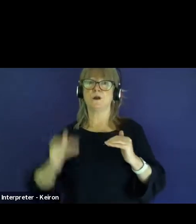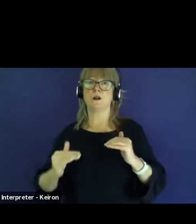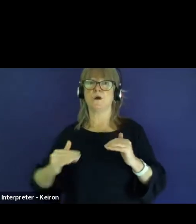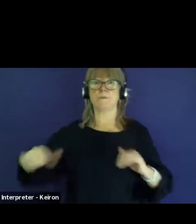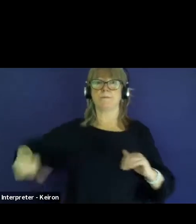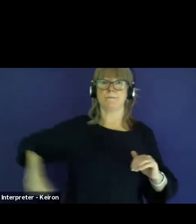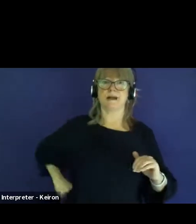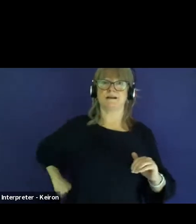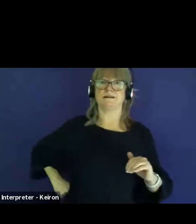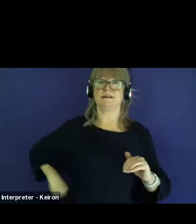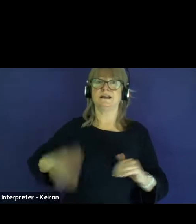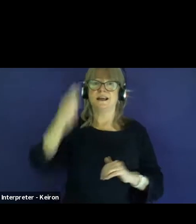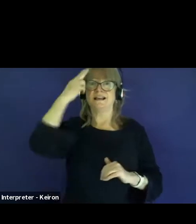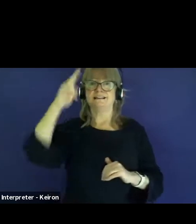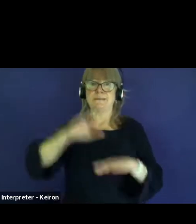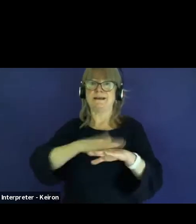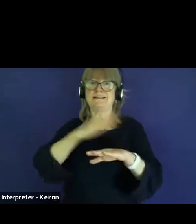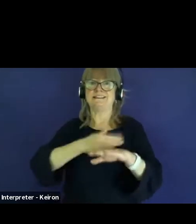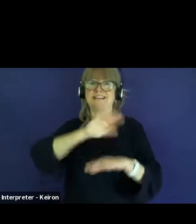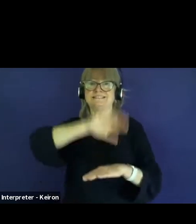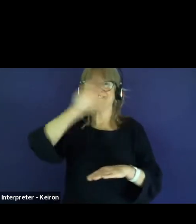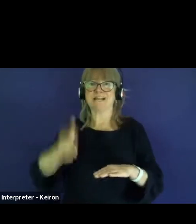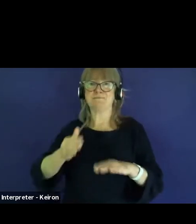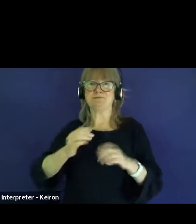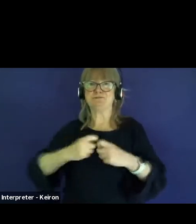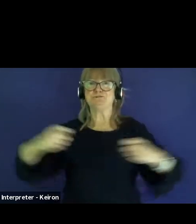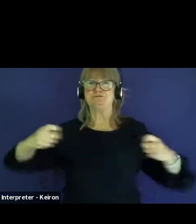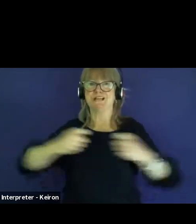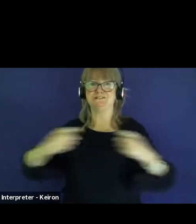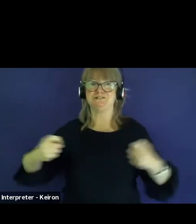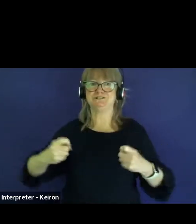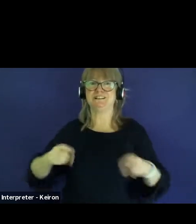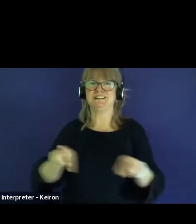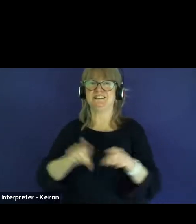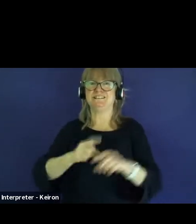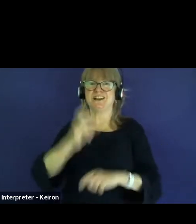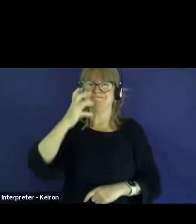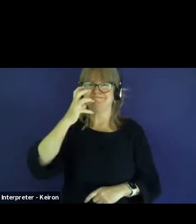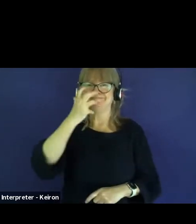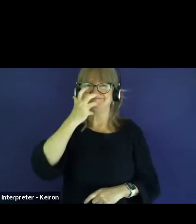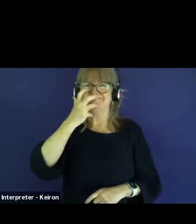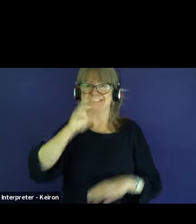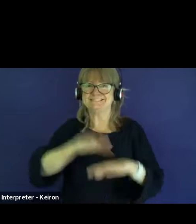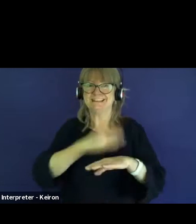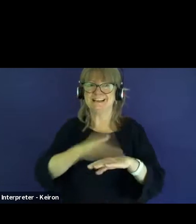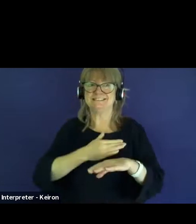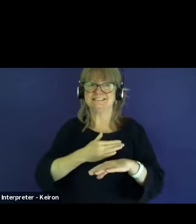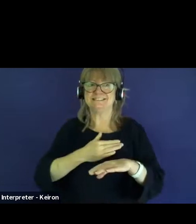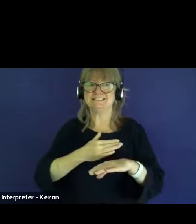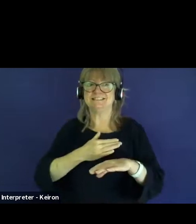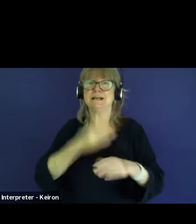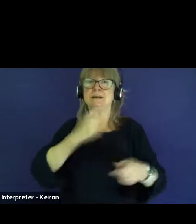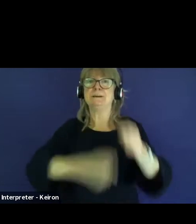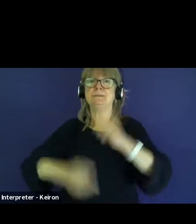stretch. So in the name itself, we're going into an angry cat, and we're coming into a camel where